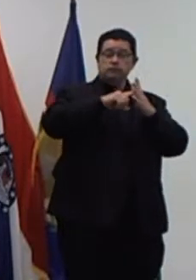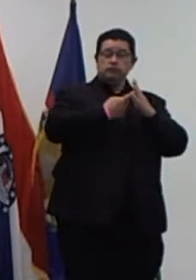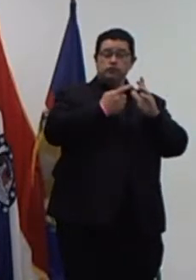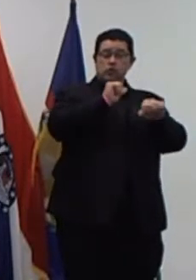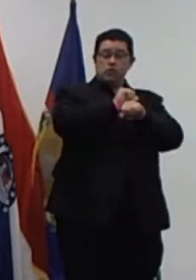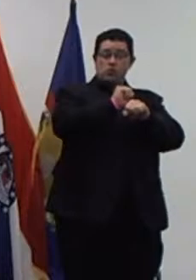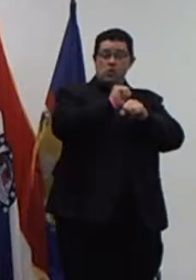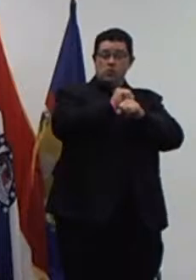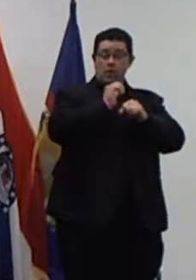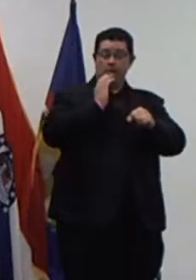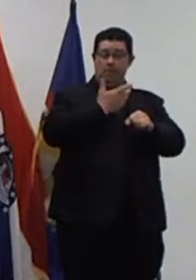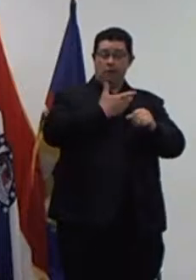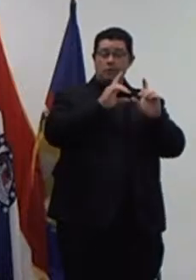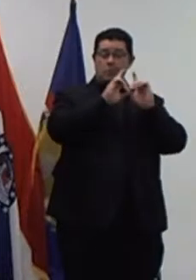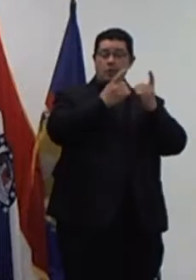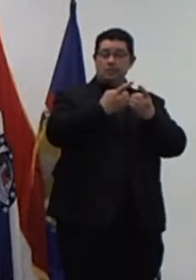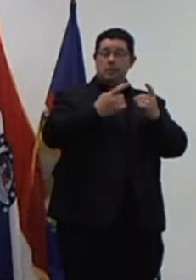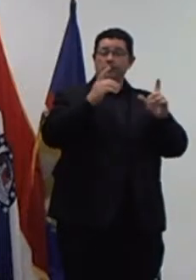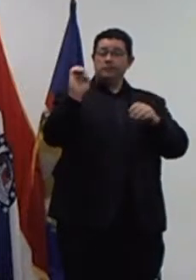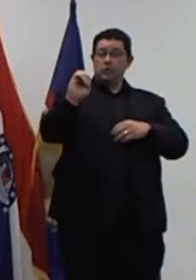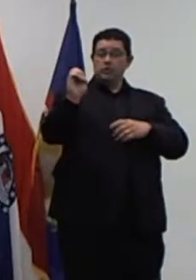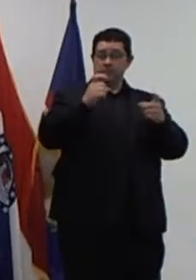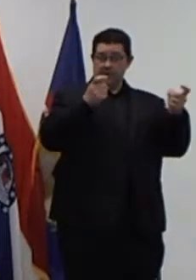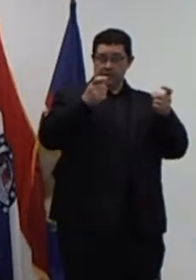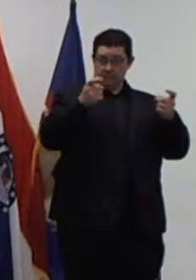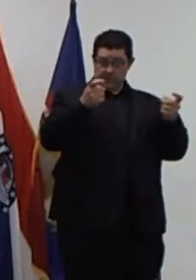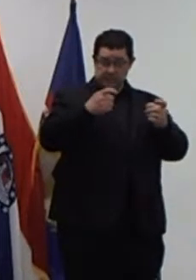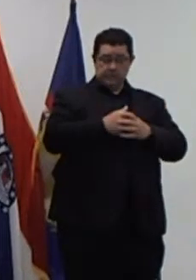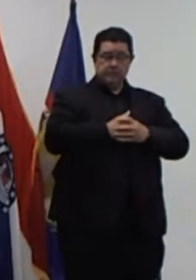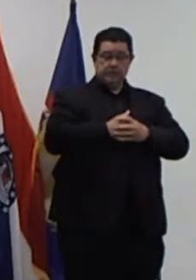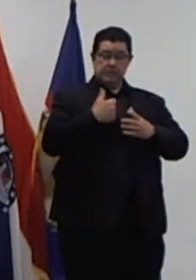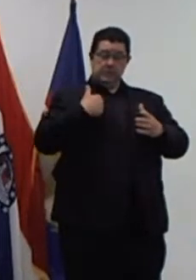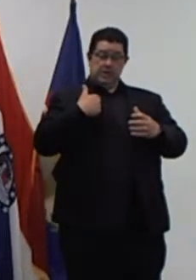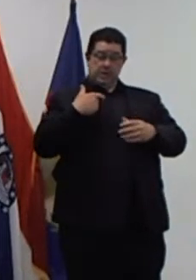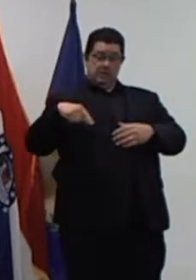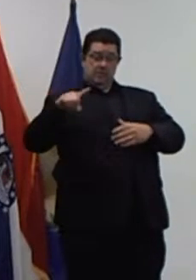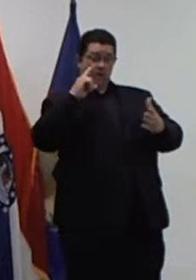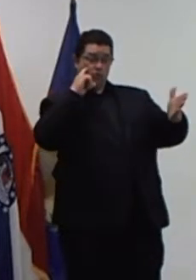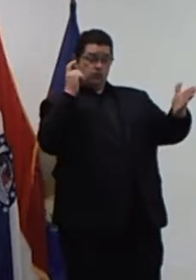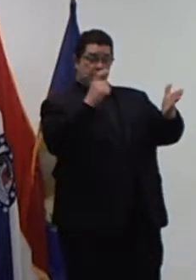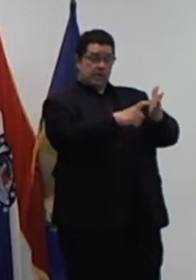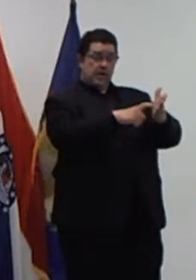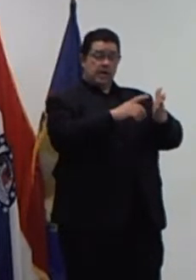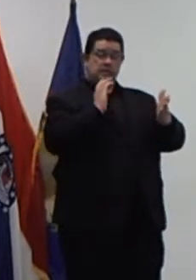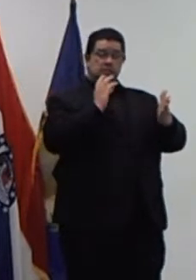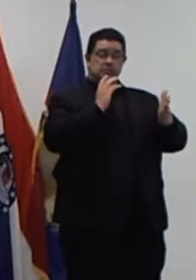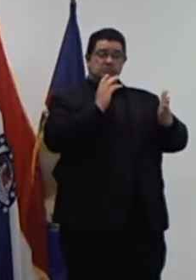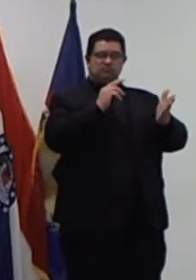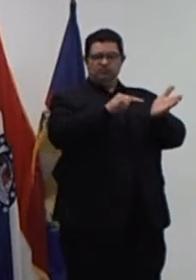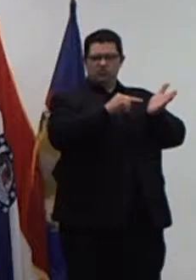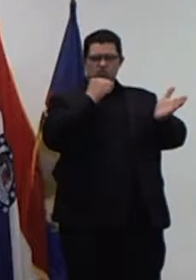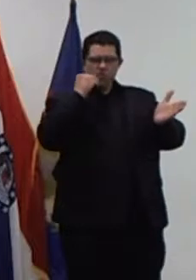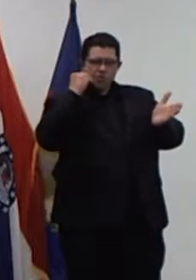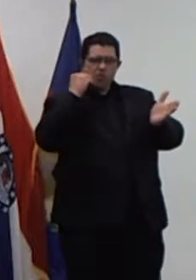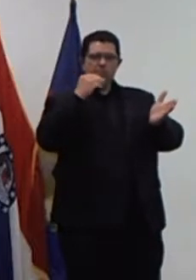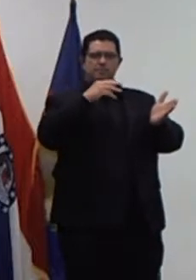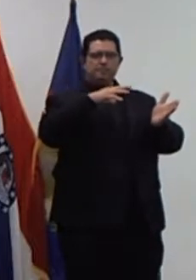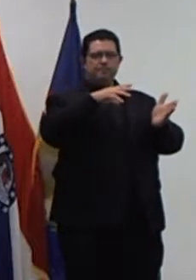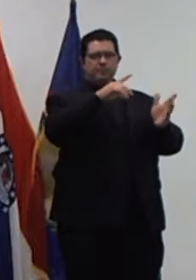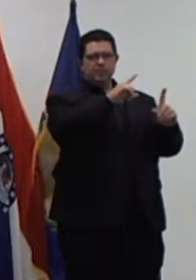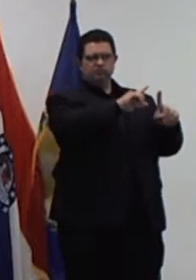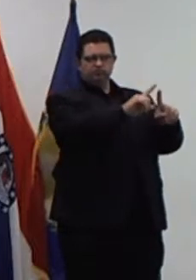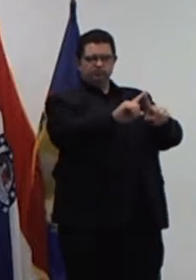County Emergency Management operation and recognized that our long-term care facilities, our nursing